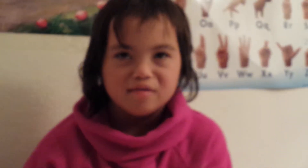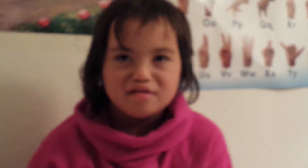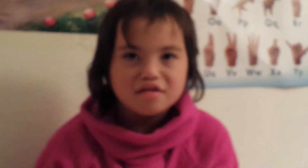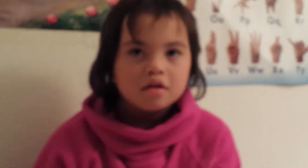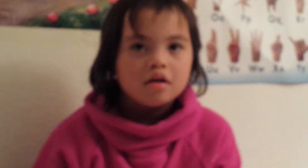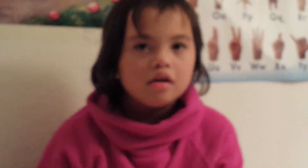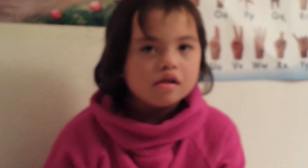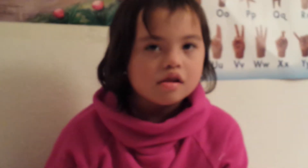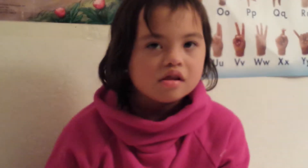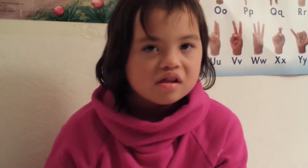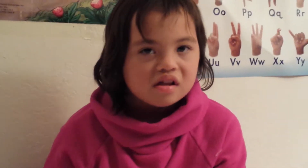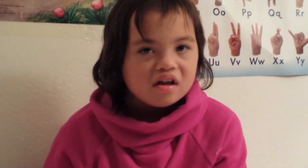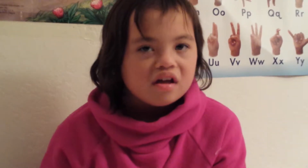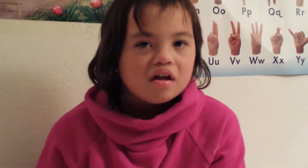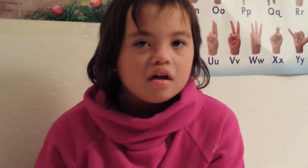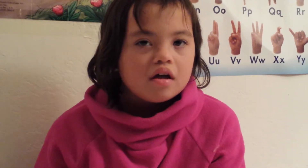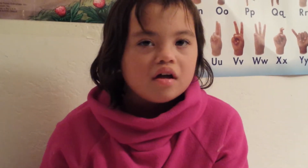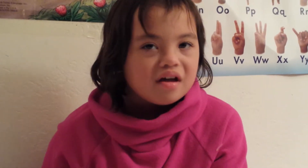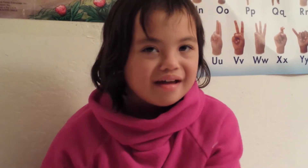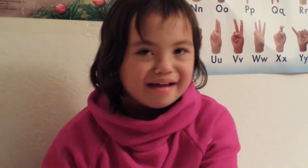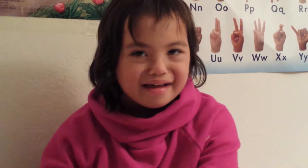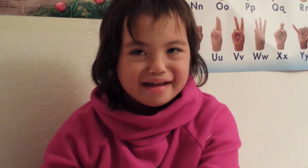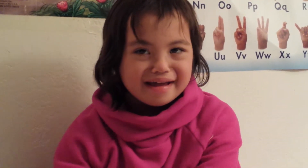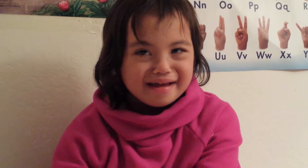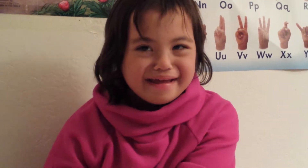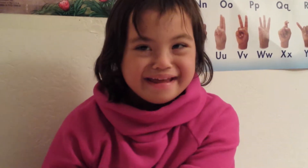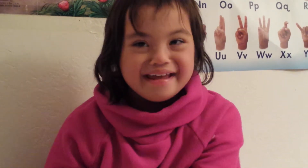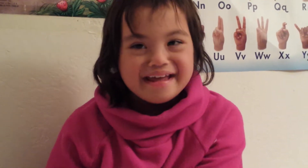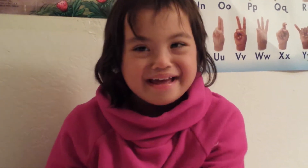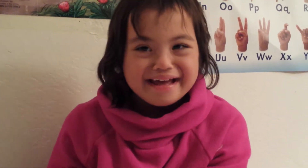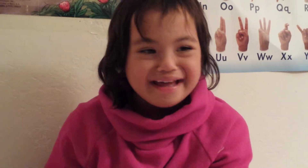McDonald's. You saw McDonald's at Disneyland?